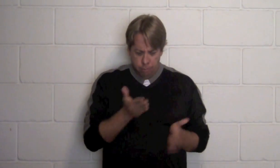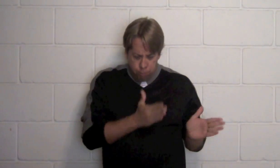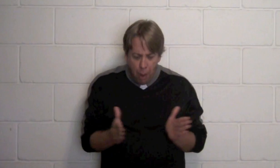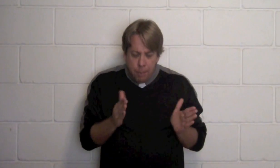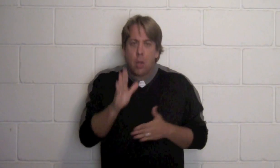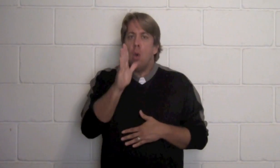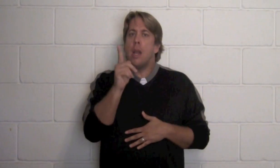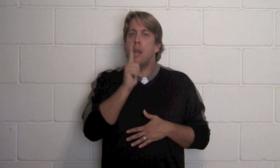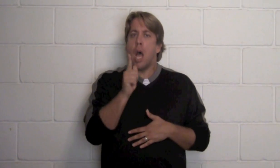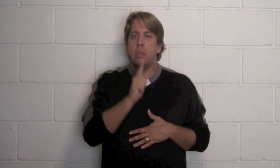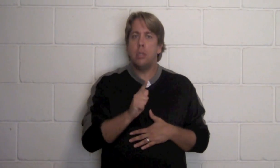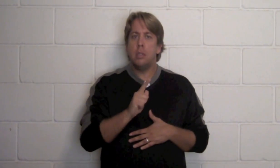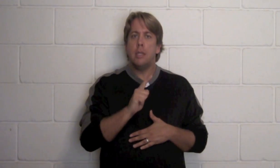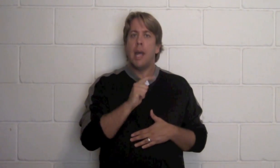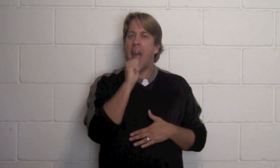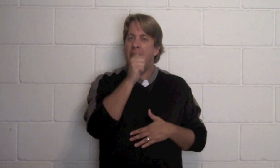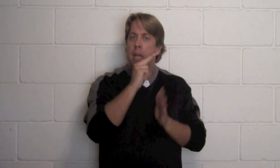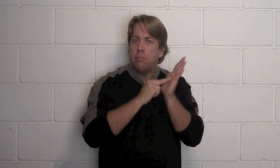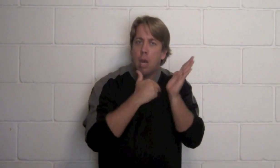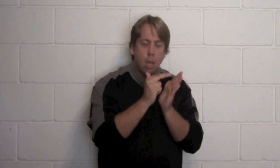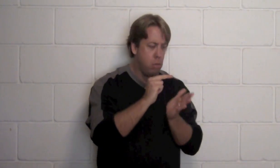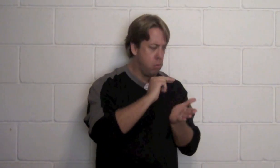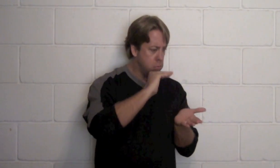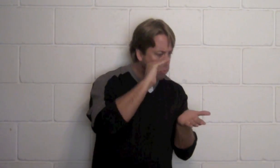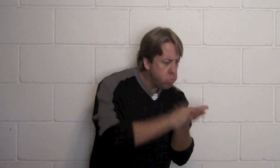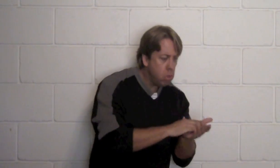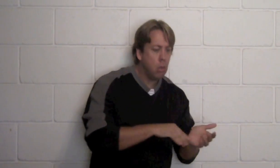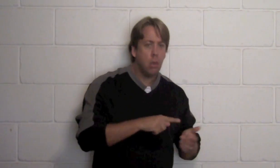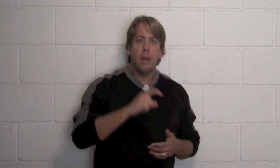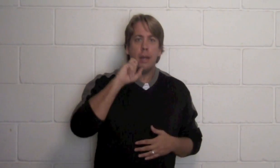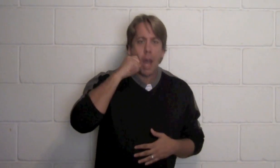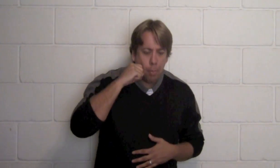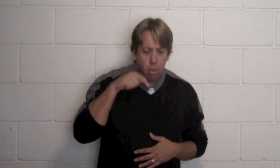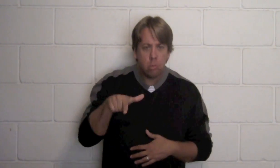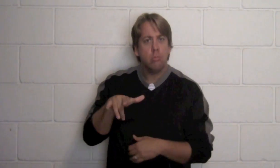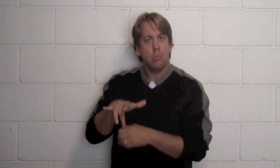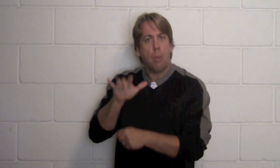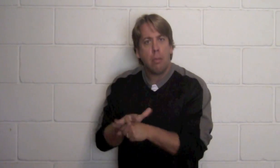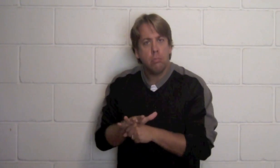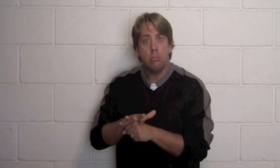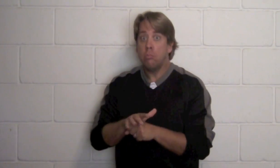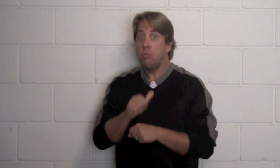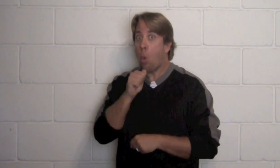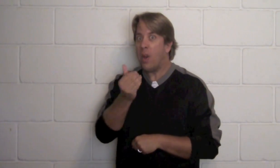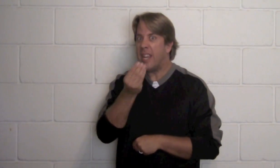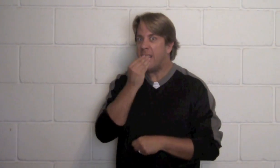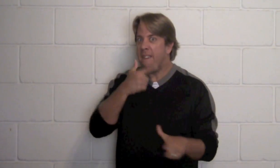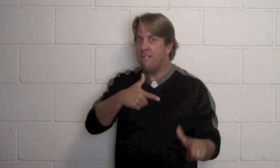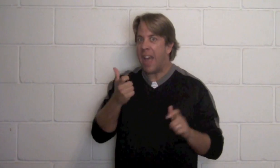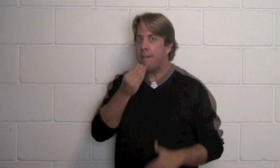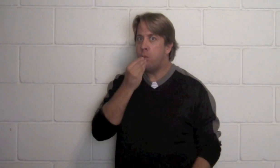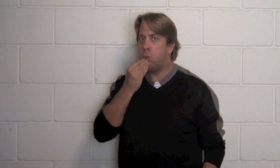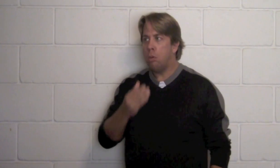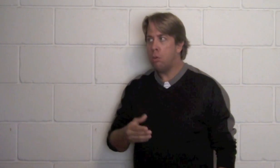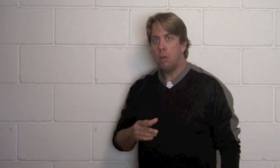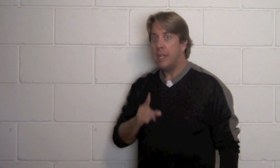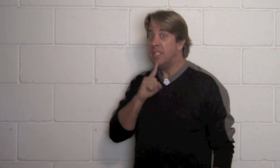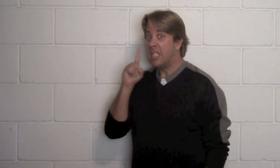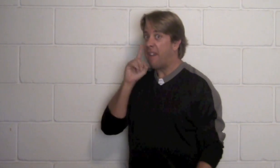before you head out for the day, pack your own lunch. Grab a peanut butter and jelly sandwich, an apple, and a diet soda pop. Do not